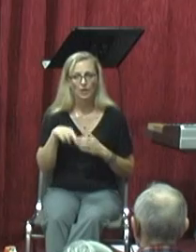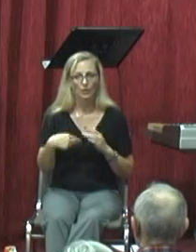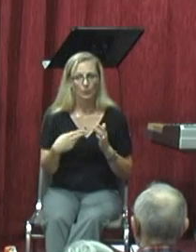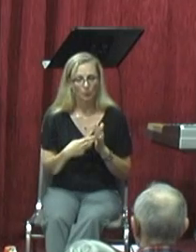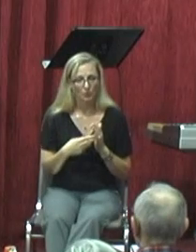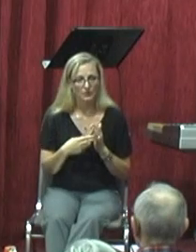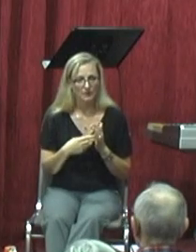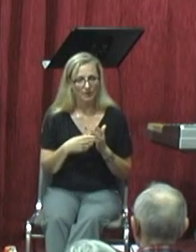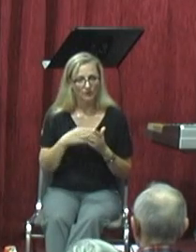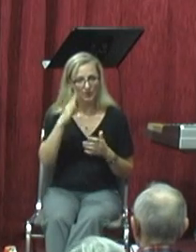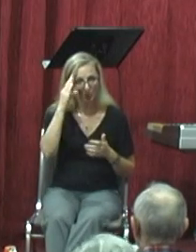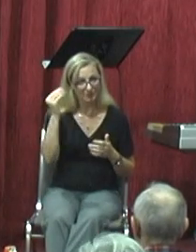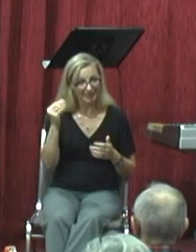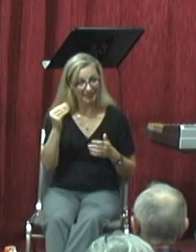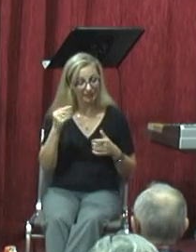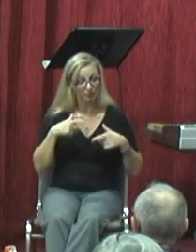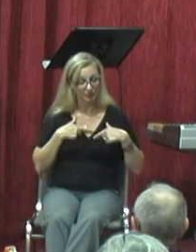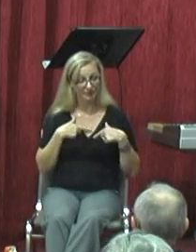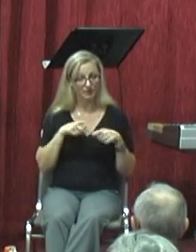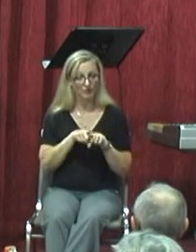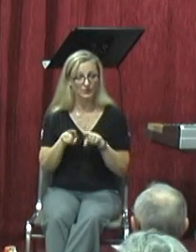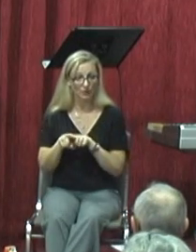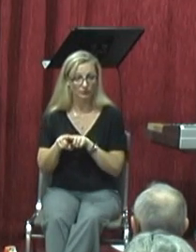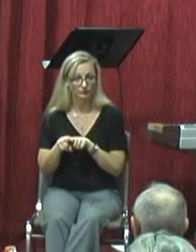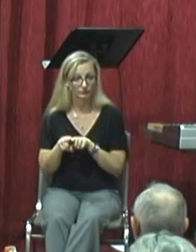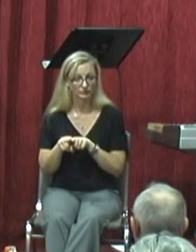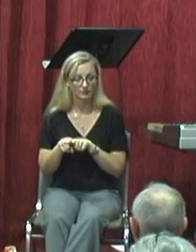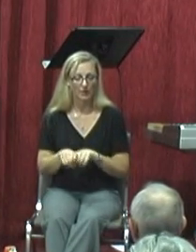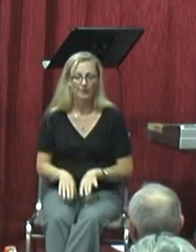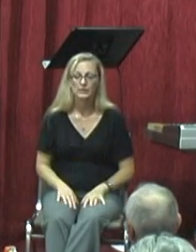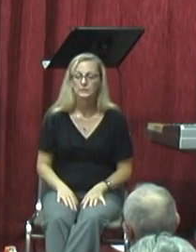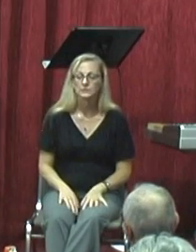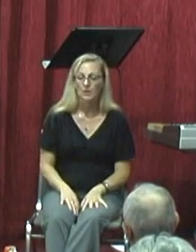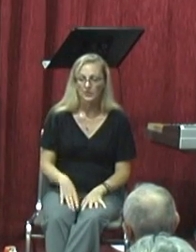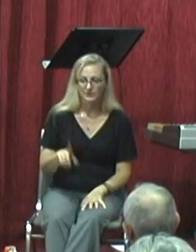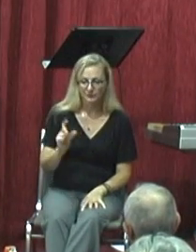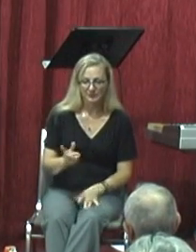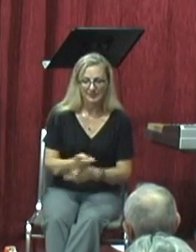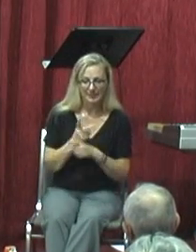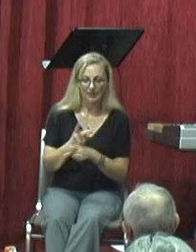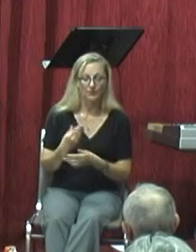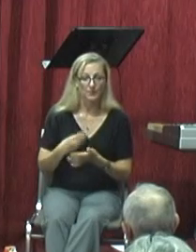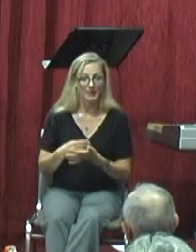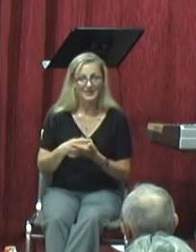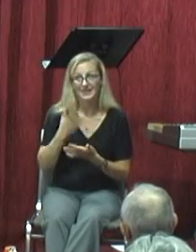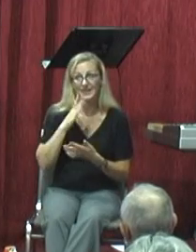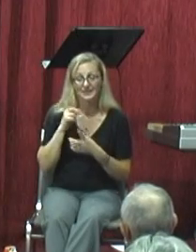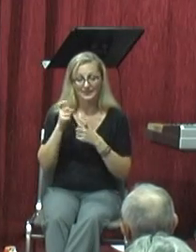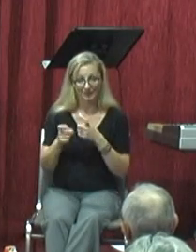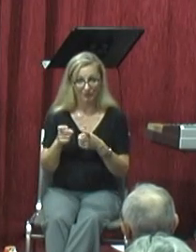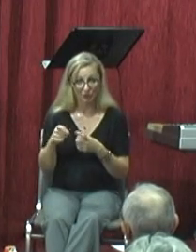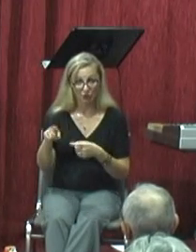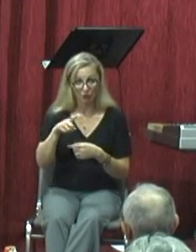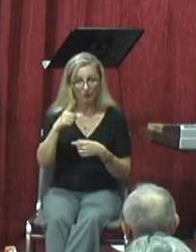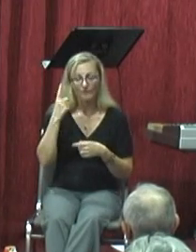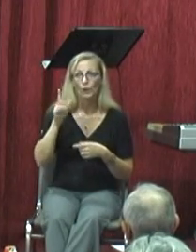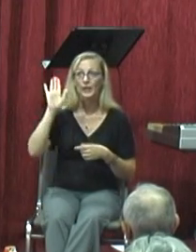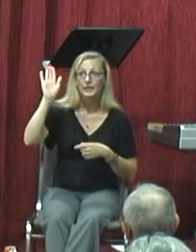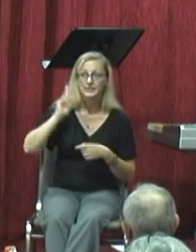Aaronic Kohanim. You are to steward the money and other resources God has given you for the kingdom of